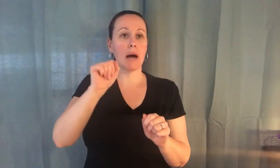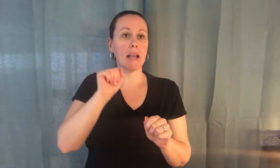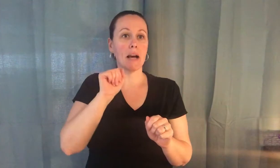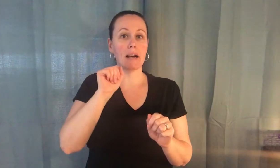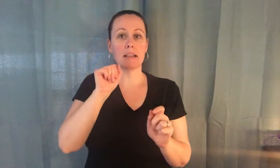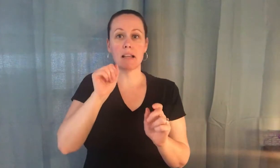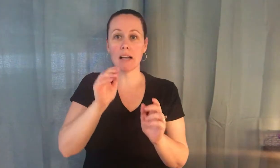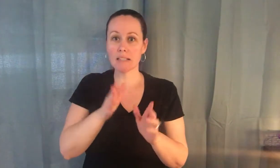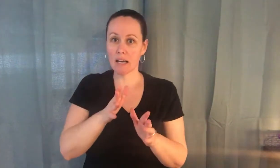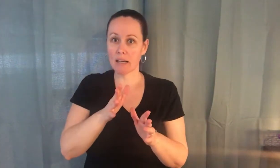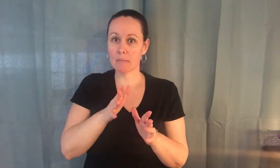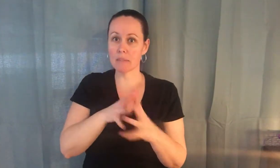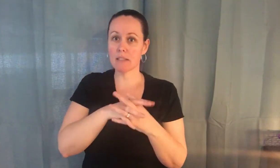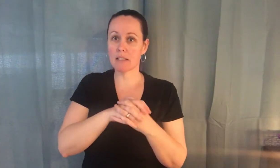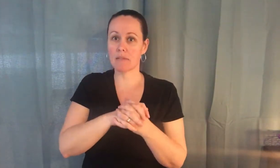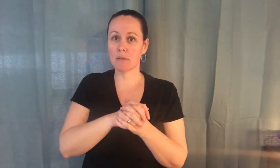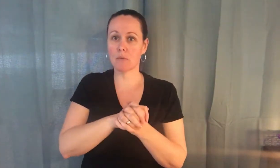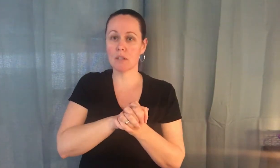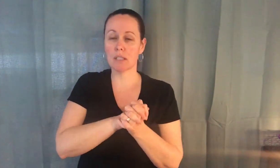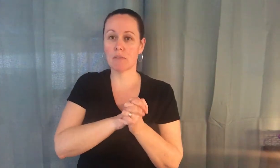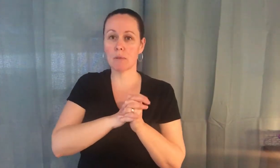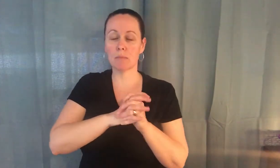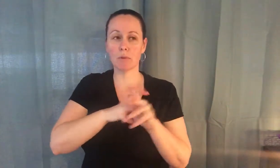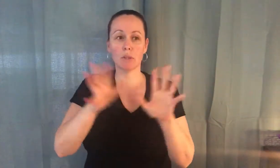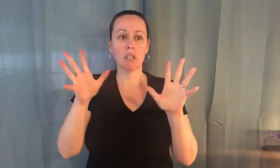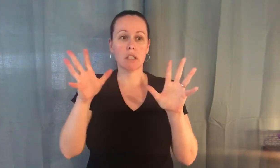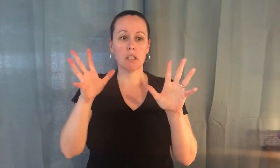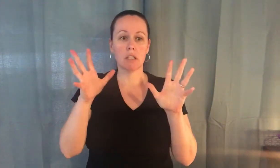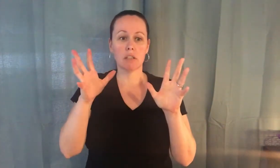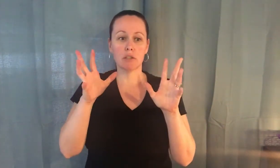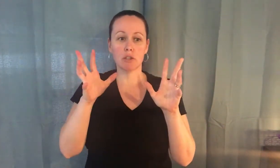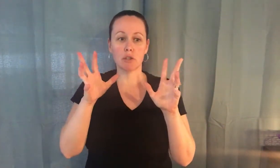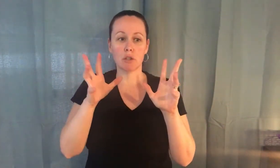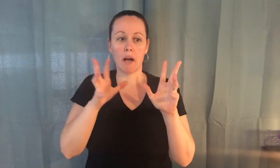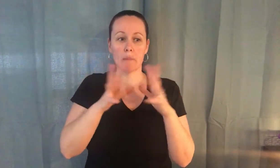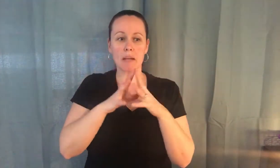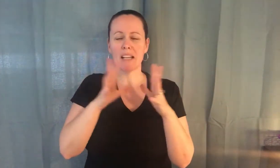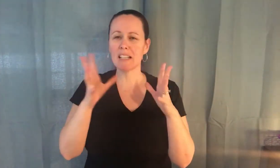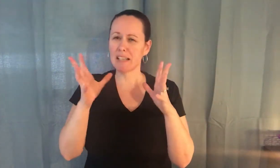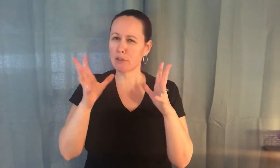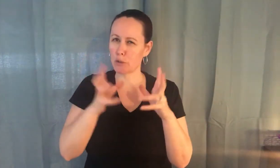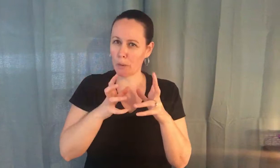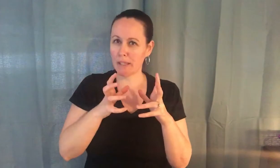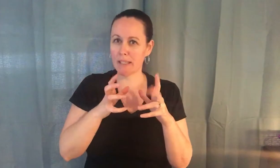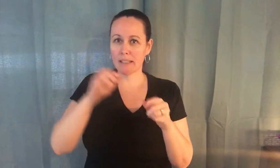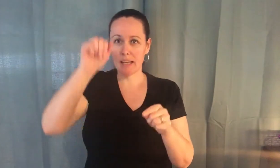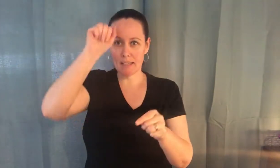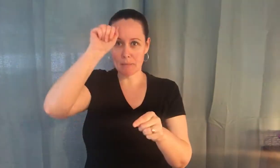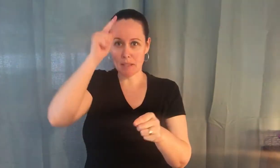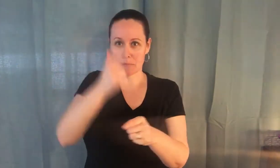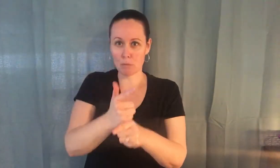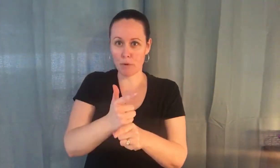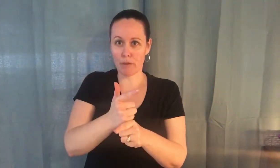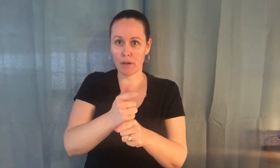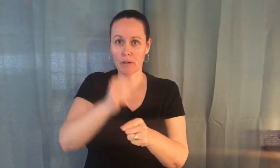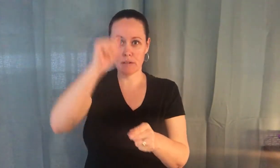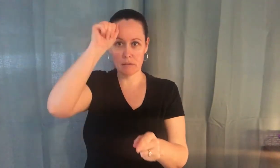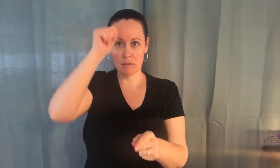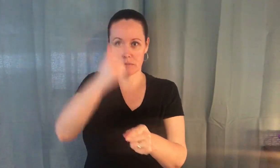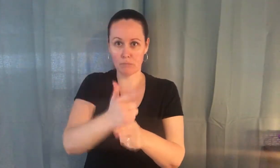But a lot of times in the deaf community, deaf people kind of like shorten it, and it becomes brother.